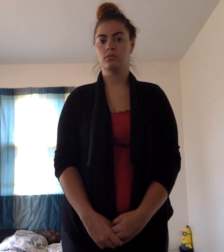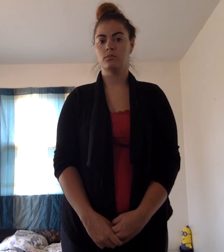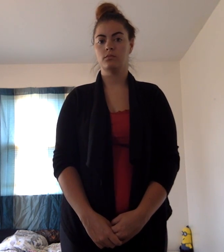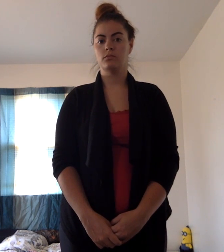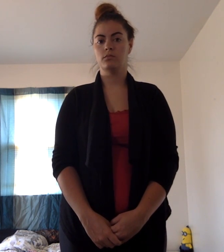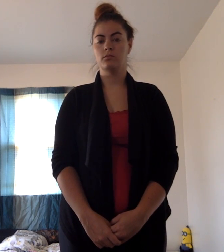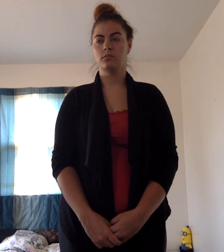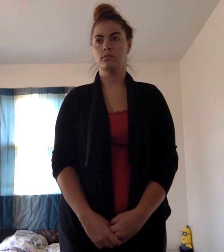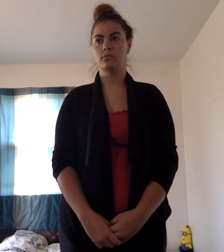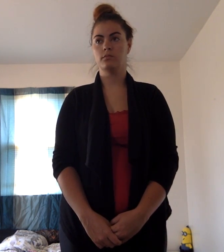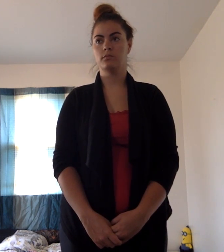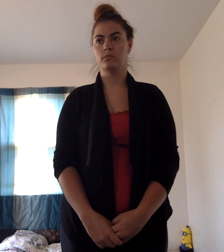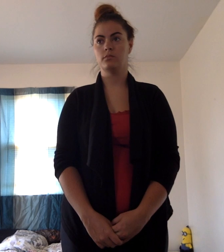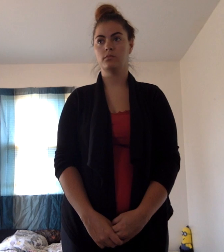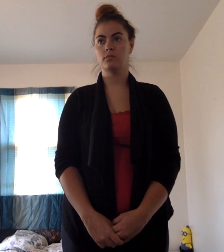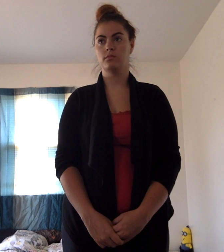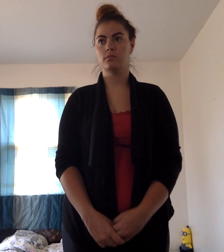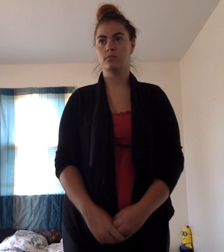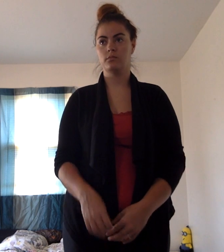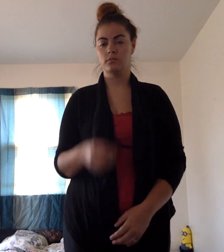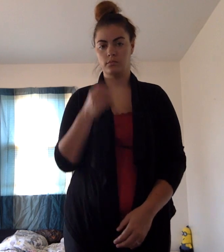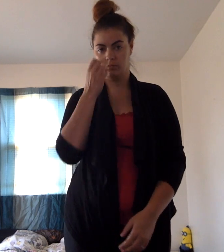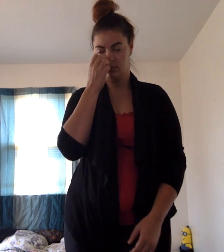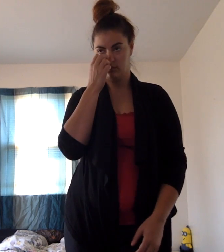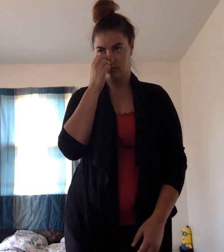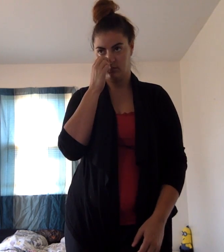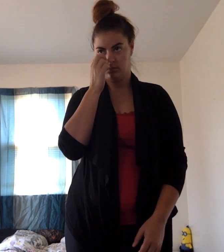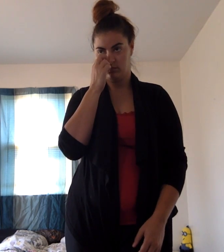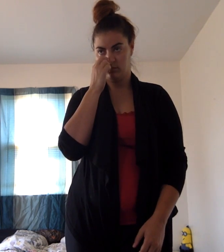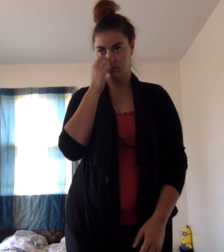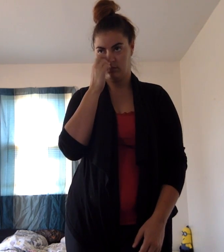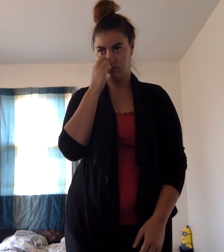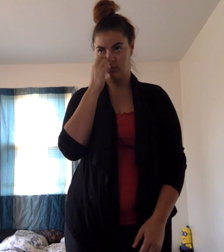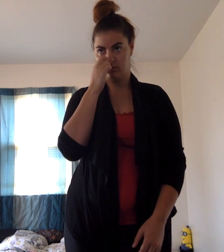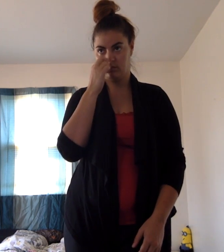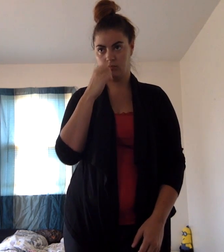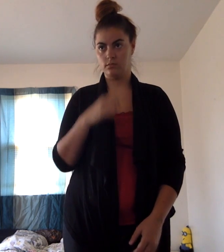I began working at Gallaudet in the biology department as a laboratory technician.